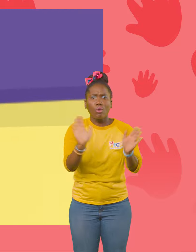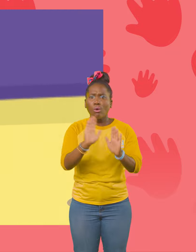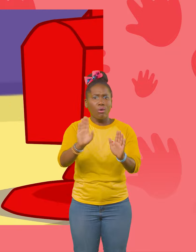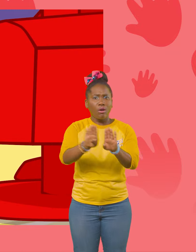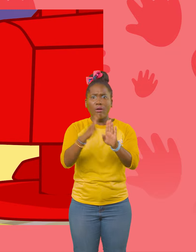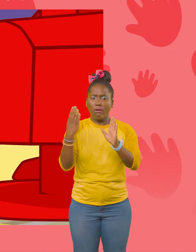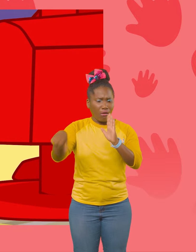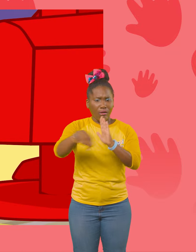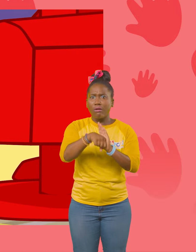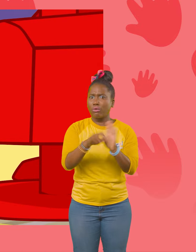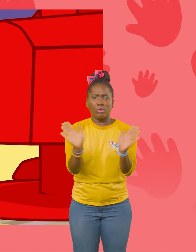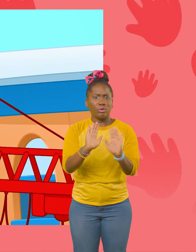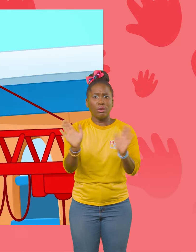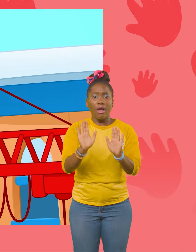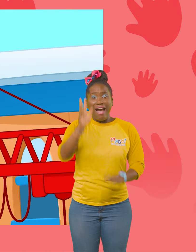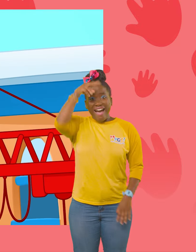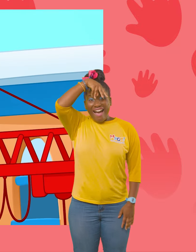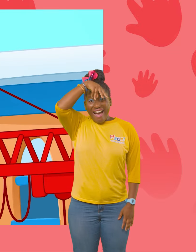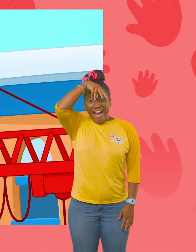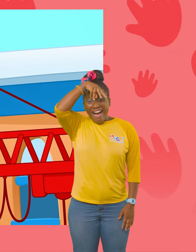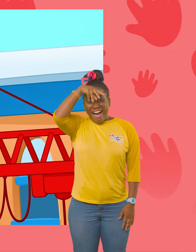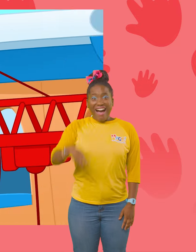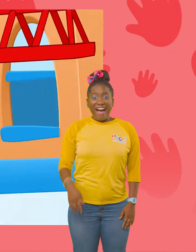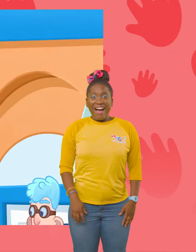the door of the bank, Morphle. Mila!